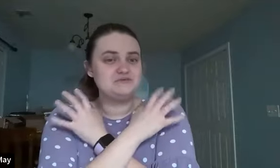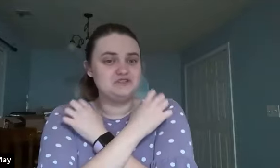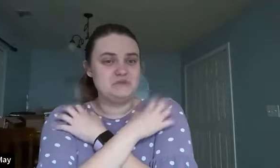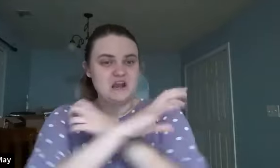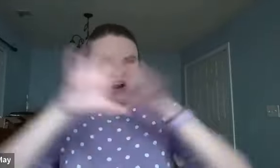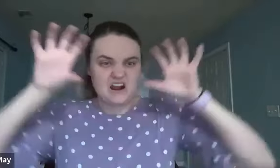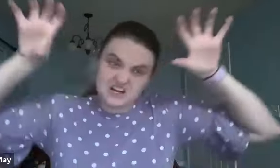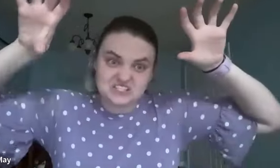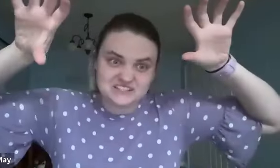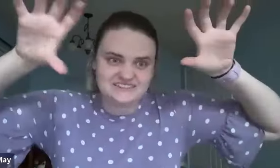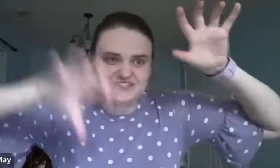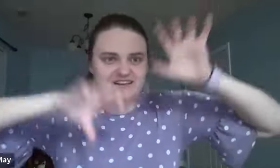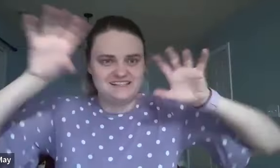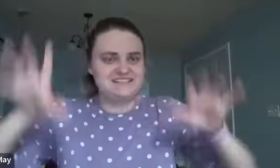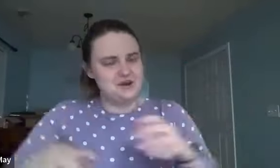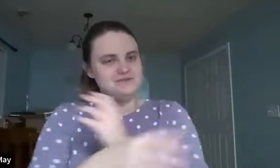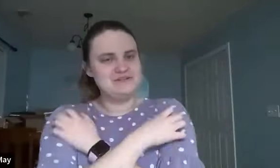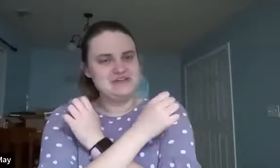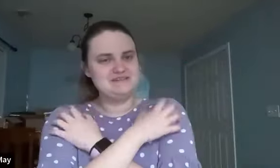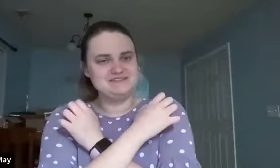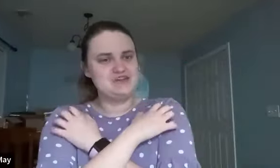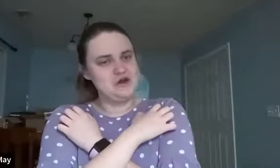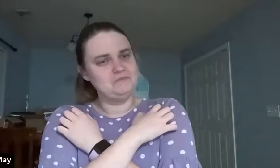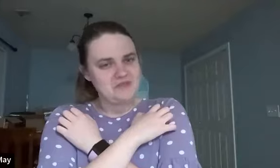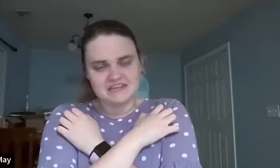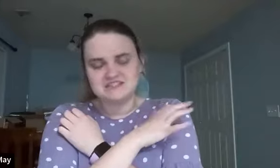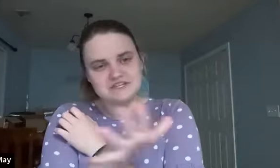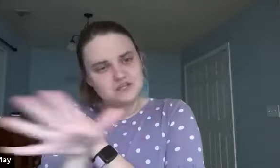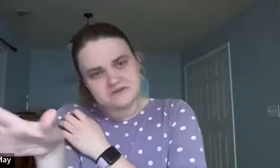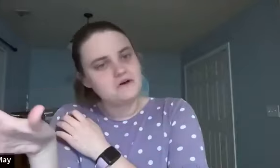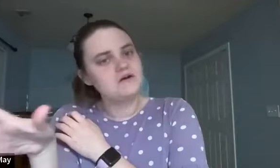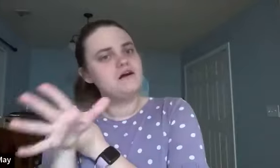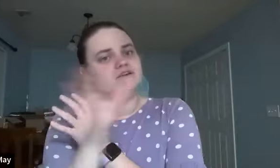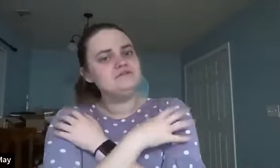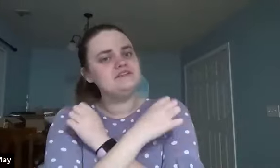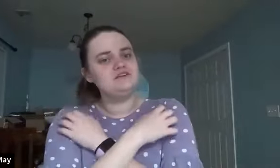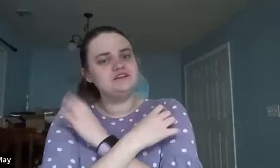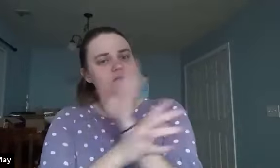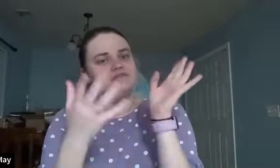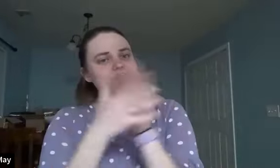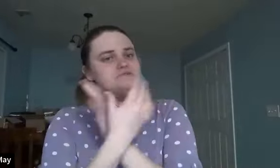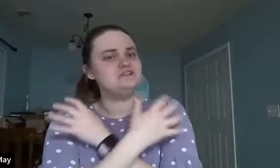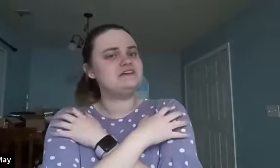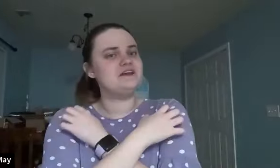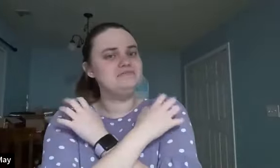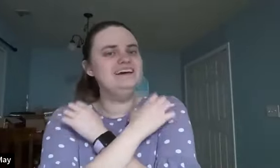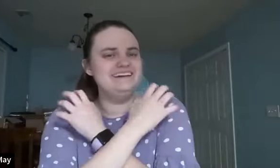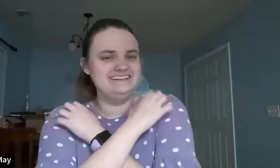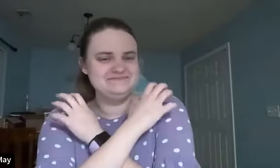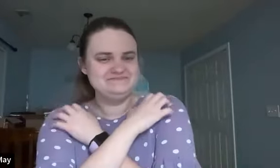do bear, like they try to like scare me with it. So don't think you'd be far off. I don't think they look at you and go, I have no idea what you said there.